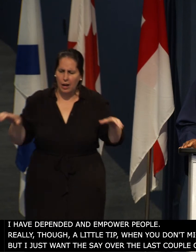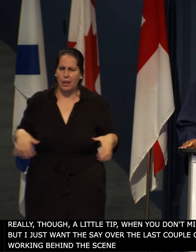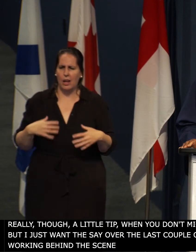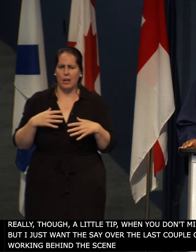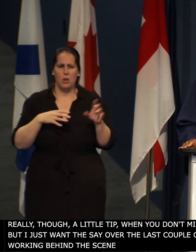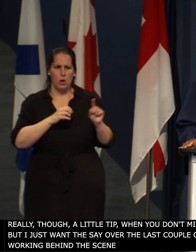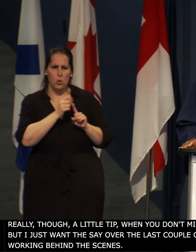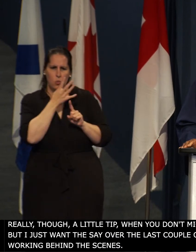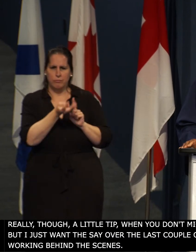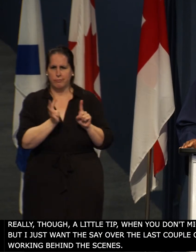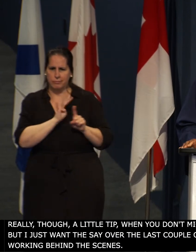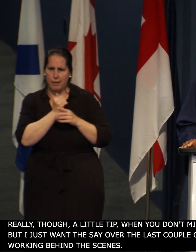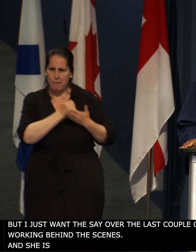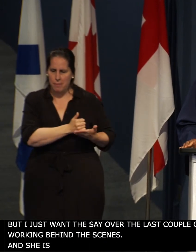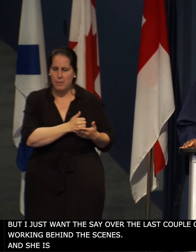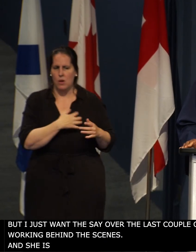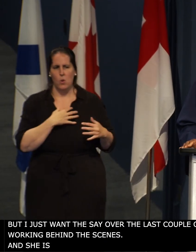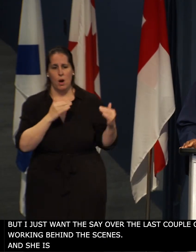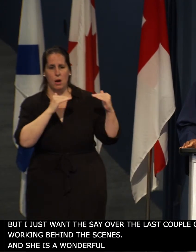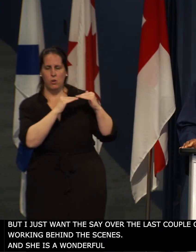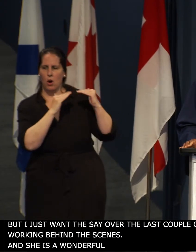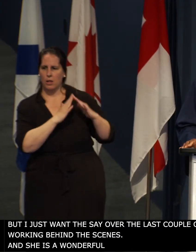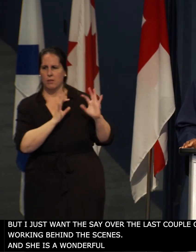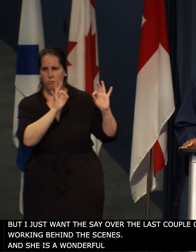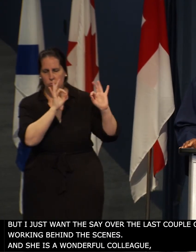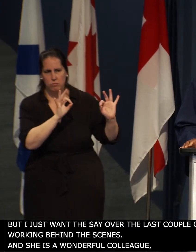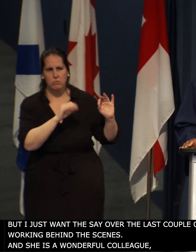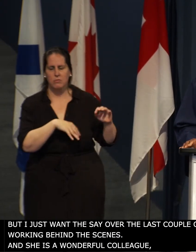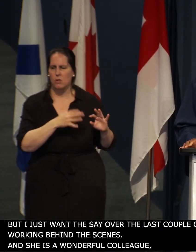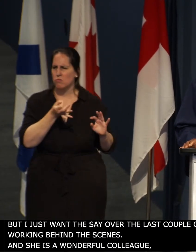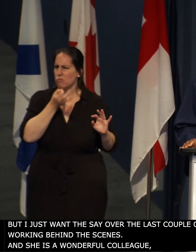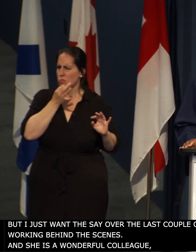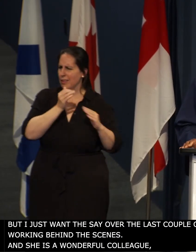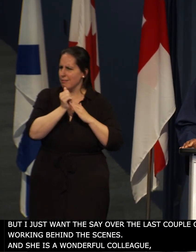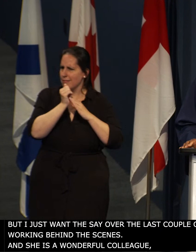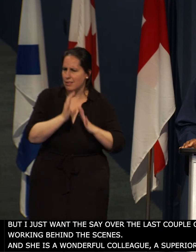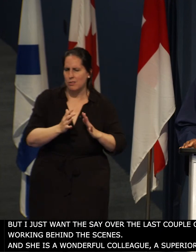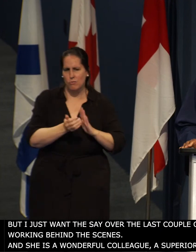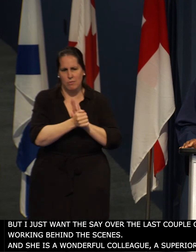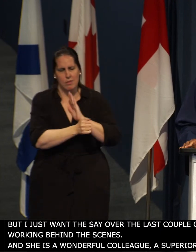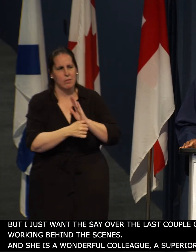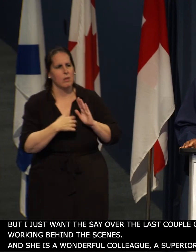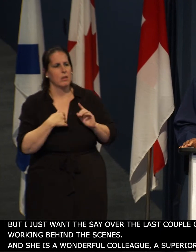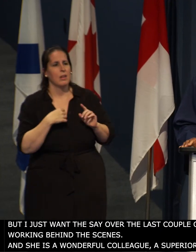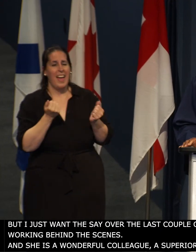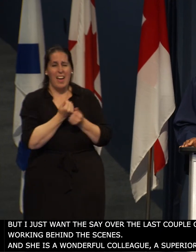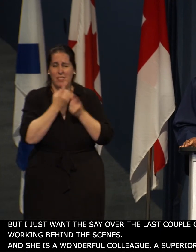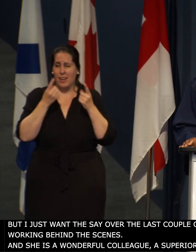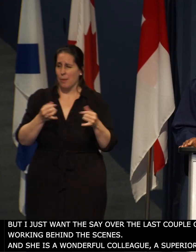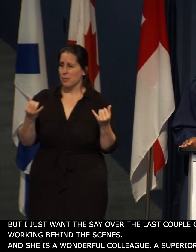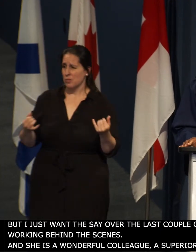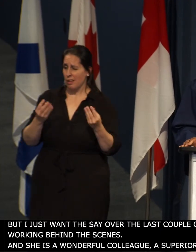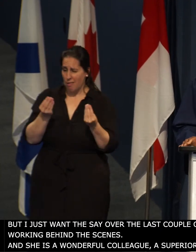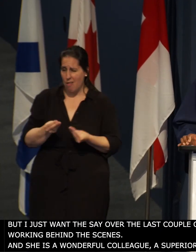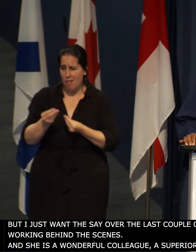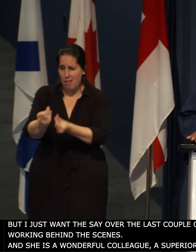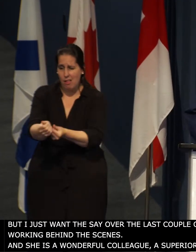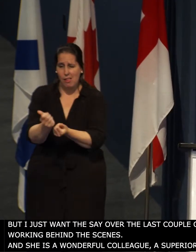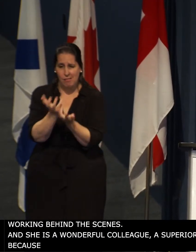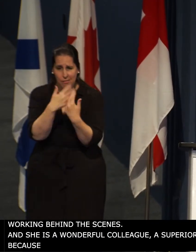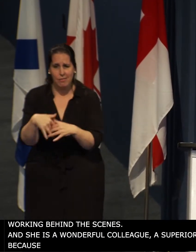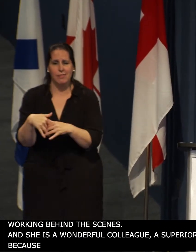she is a wonderful colleague, a superior leader, and a lot of the things you see here today are because of her. So I just wanted to thank you,